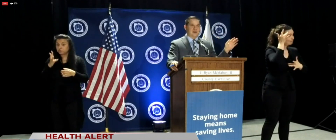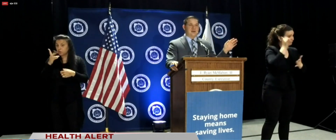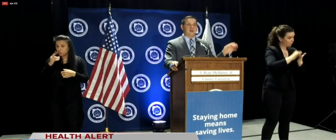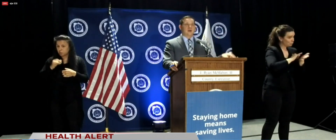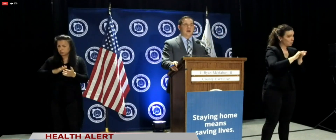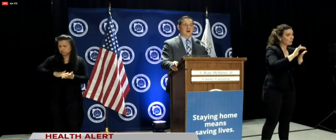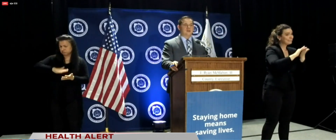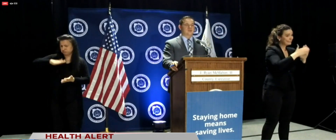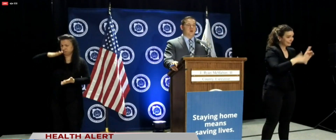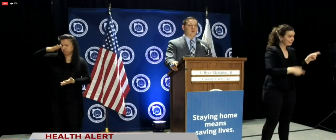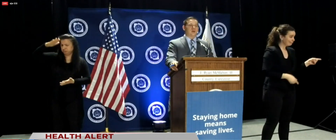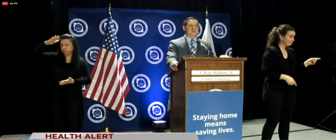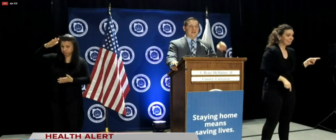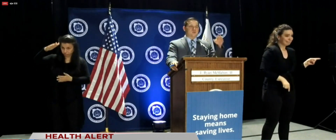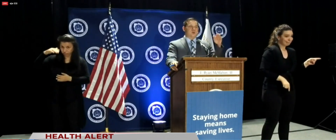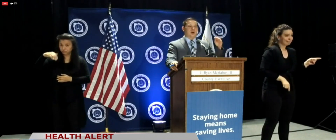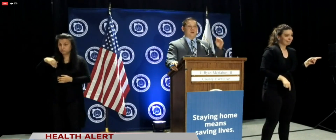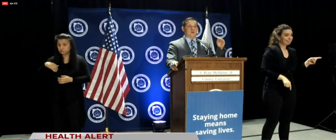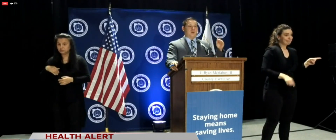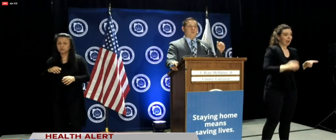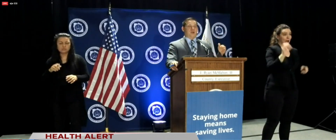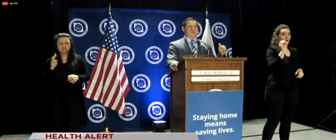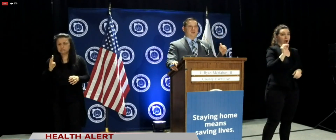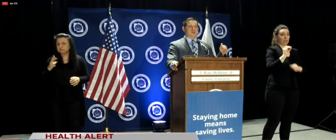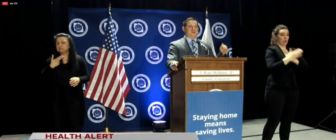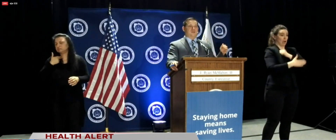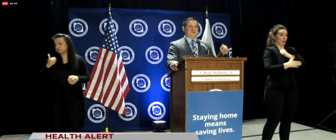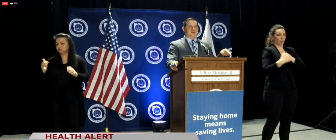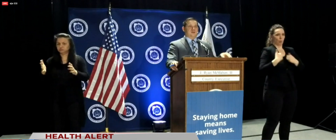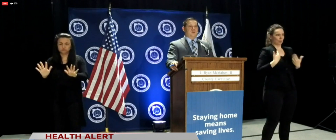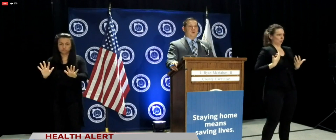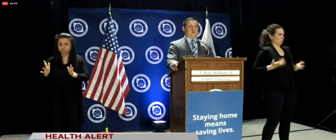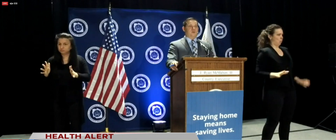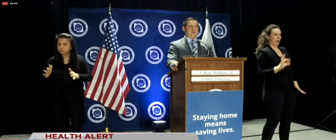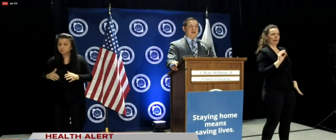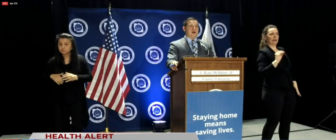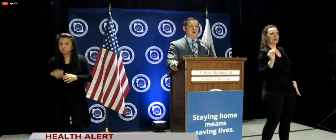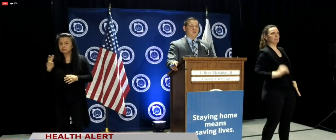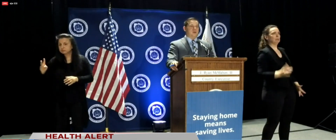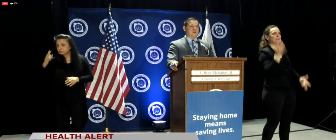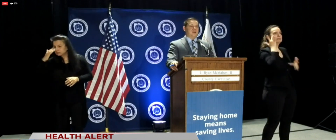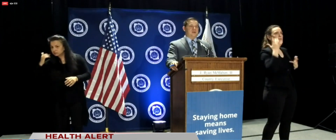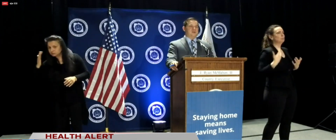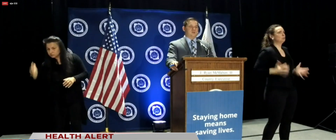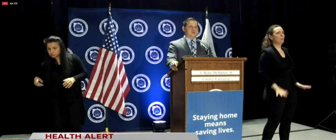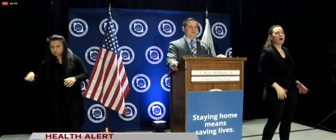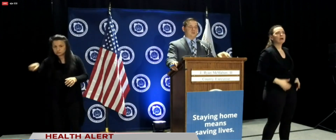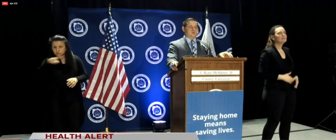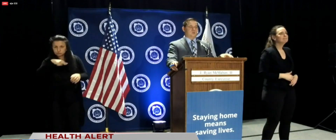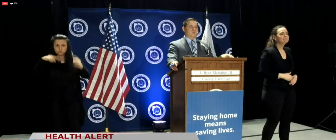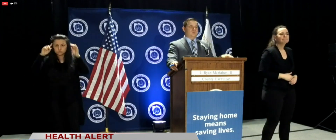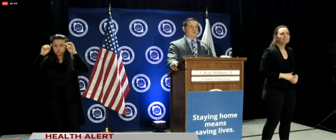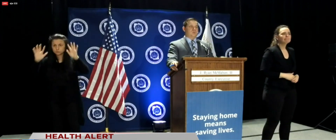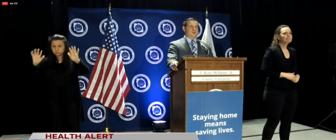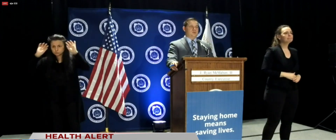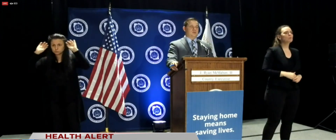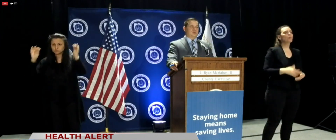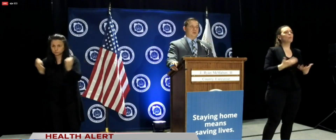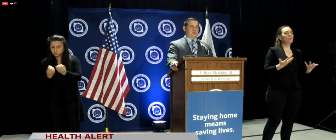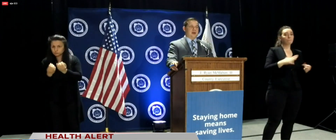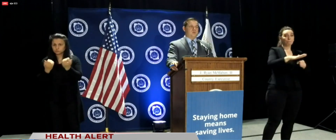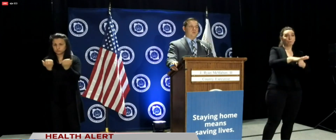to that. So that's what our pressure is for what we're doing now. Is